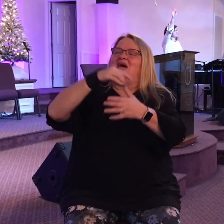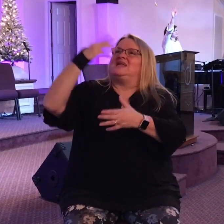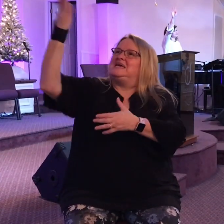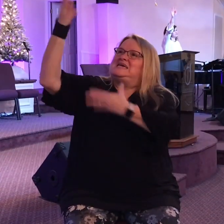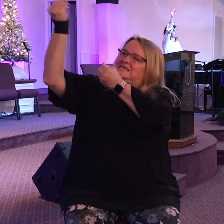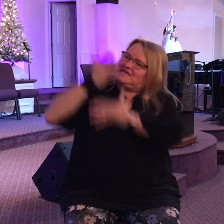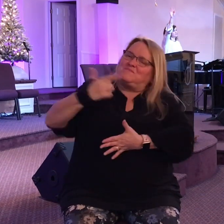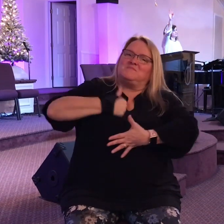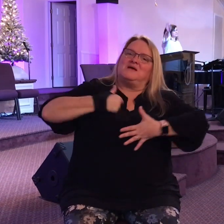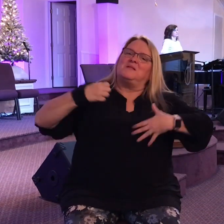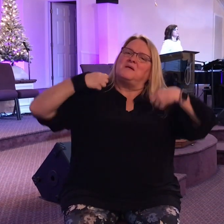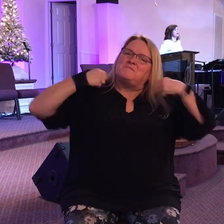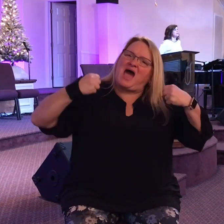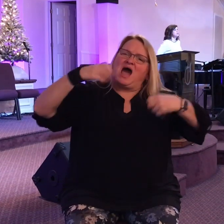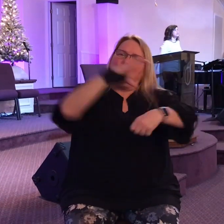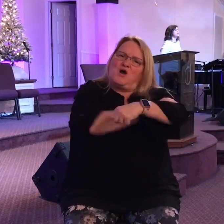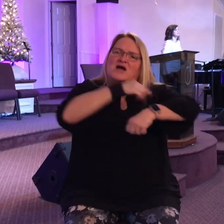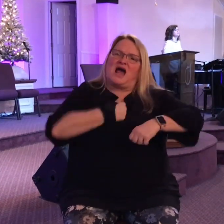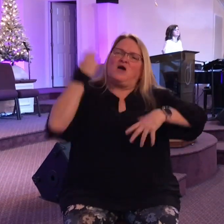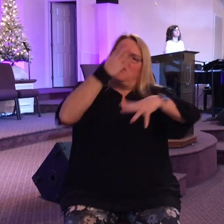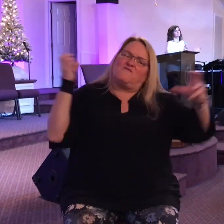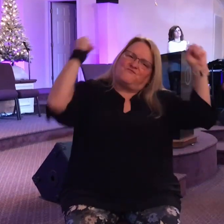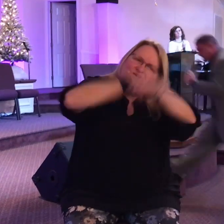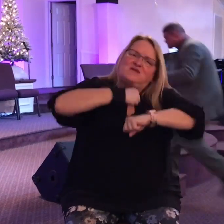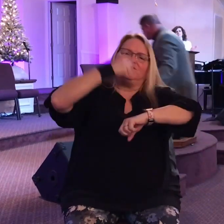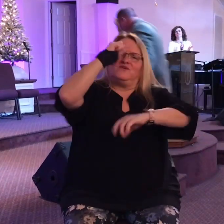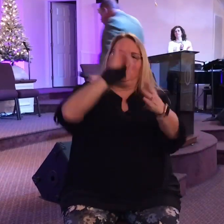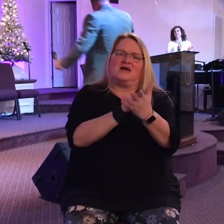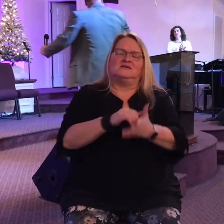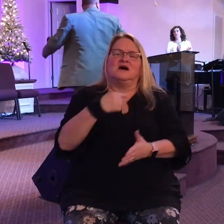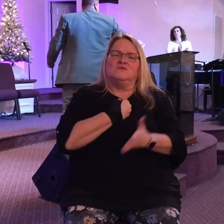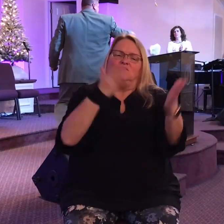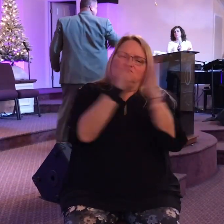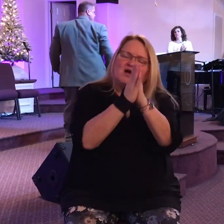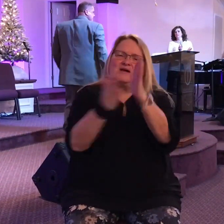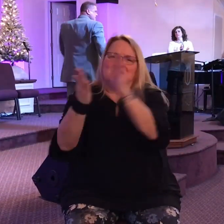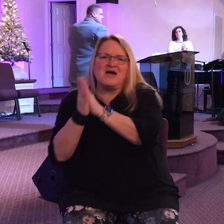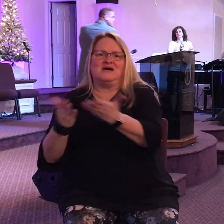Fight for it. Fight. Does anybody feel like fighting in this house?